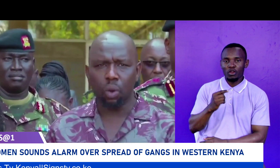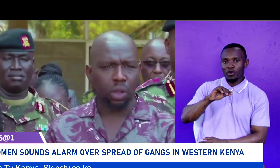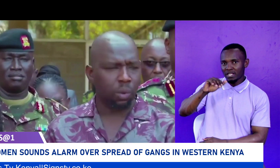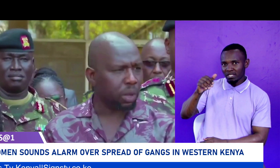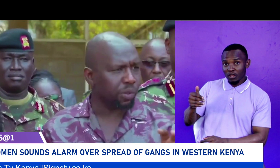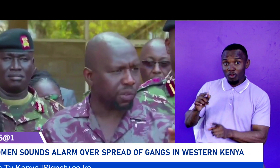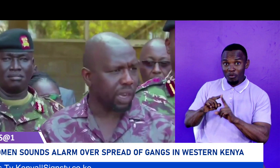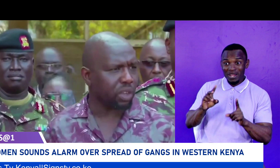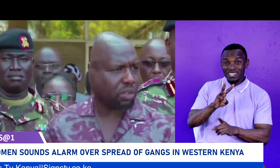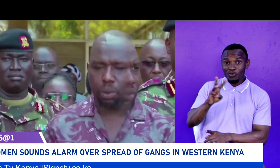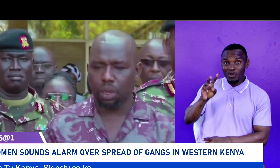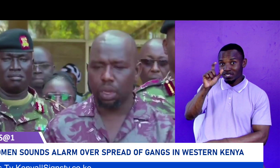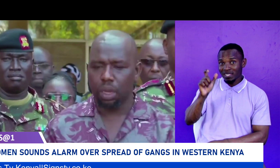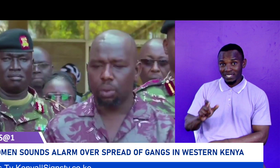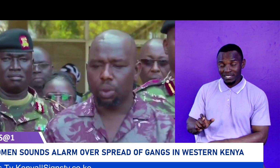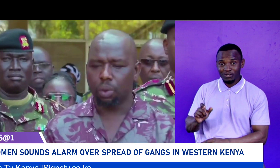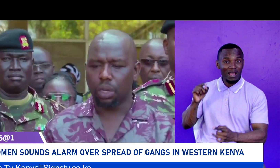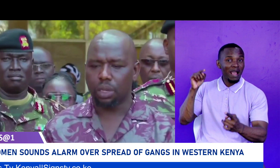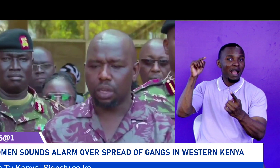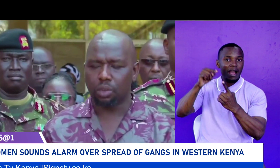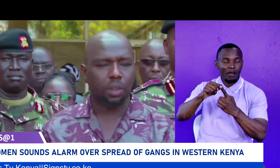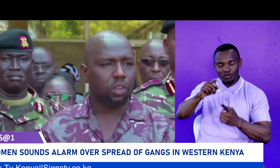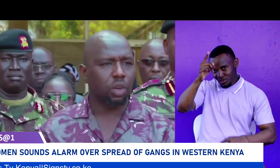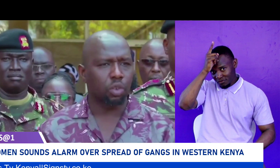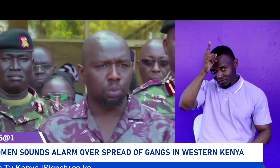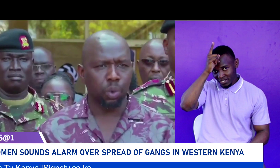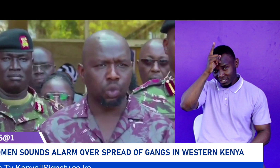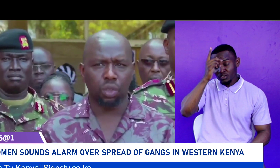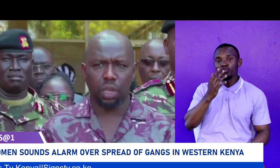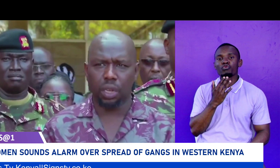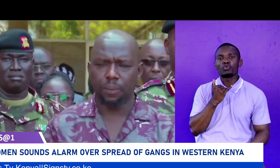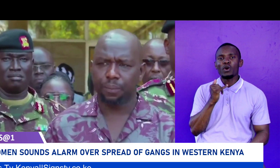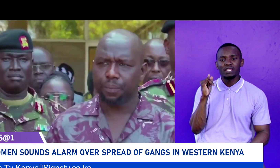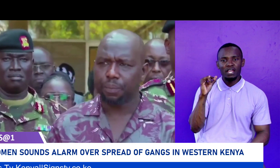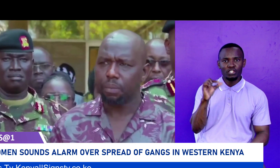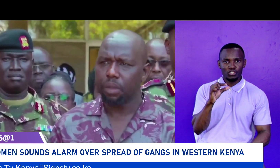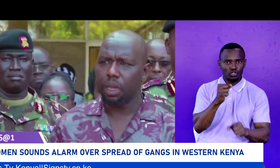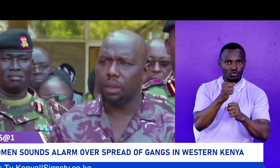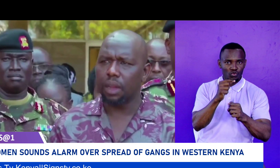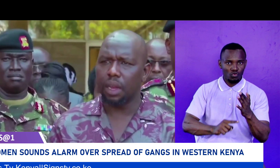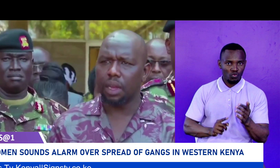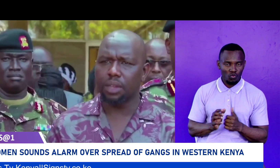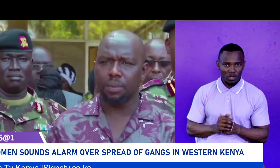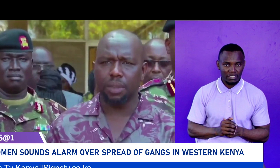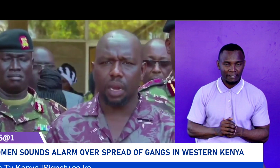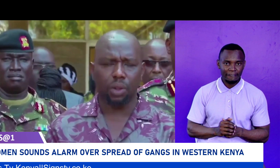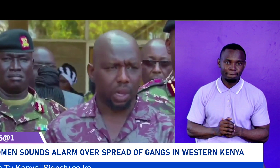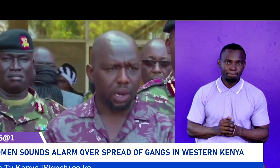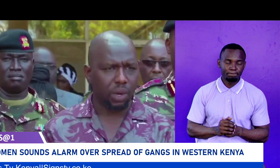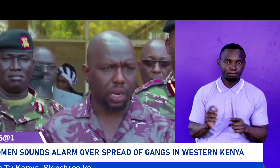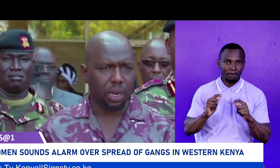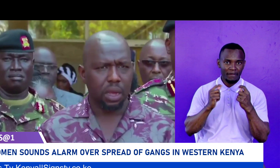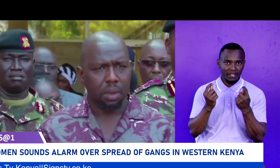all the way to villages. We want the Inspector General to boost the teams that are on the ground here